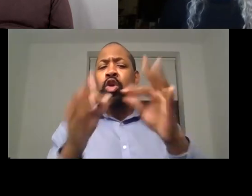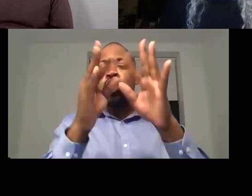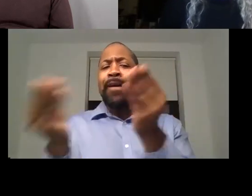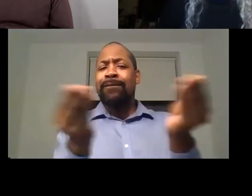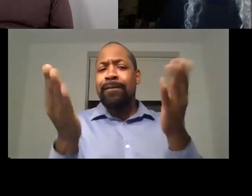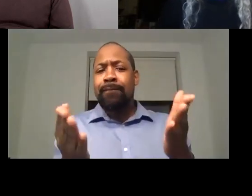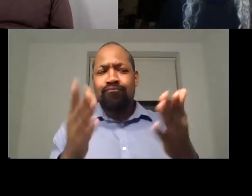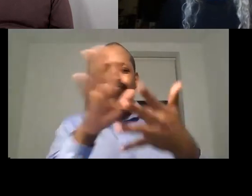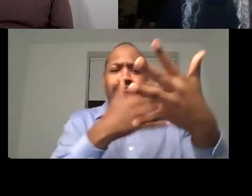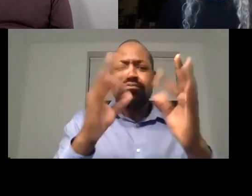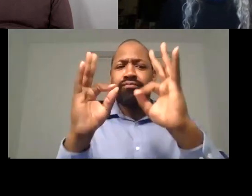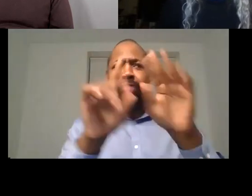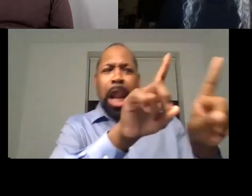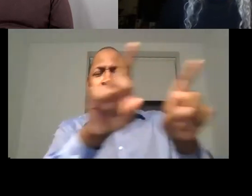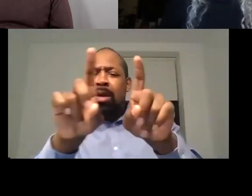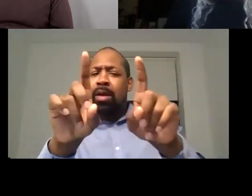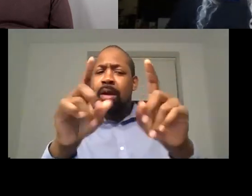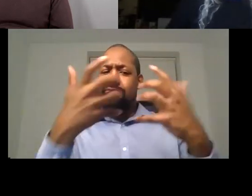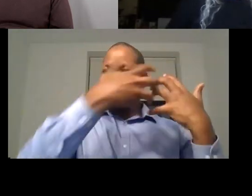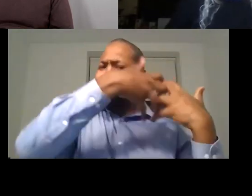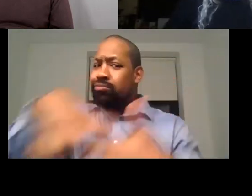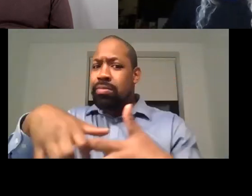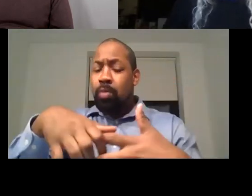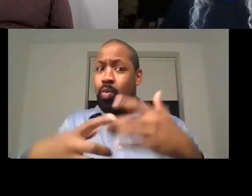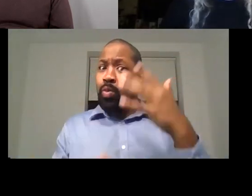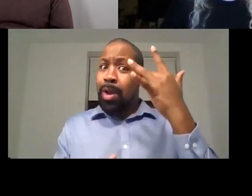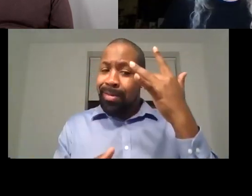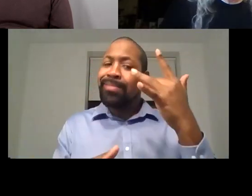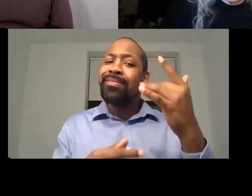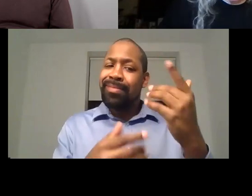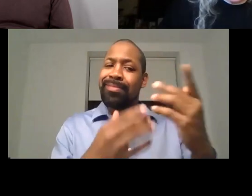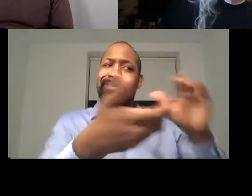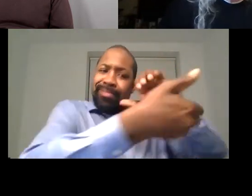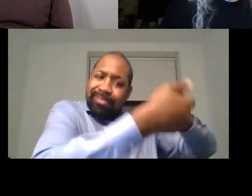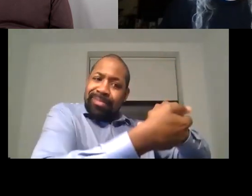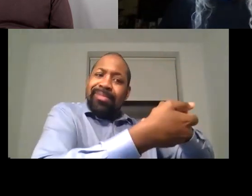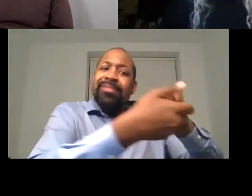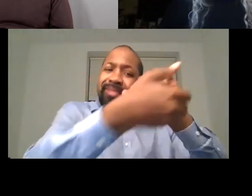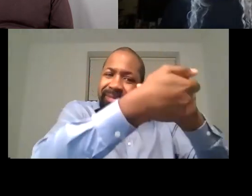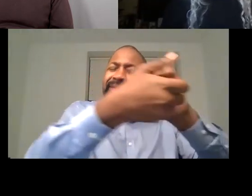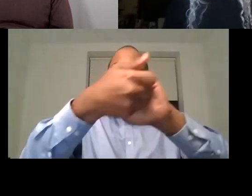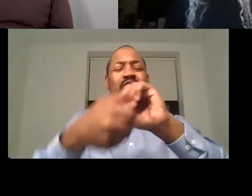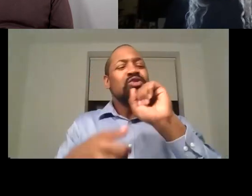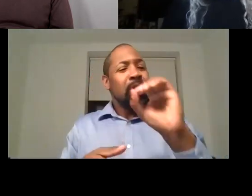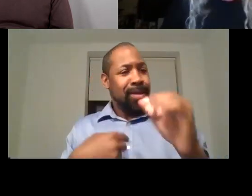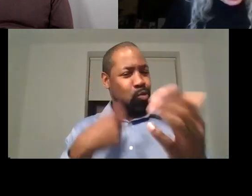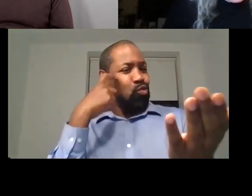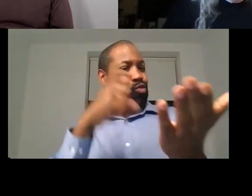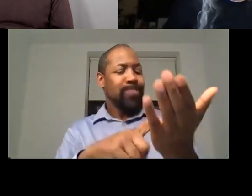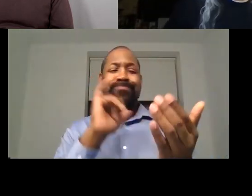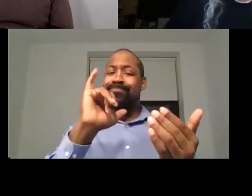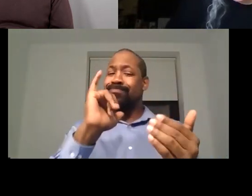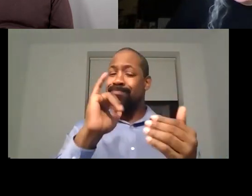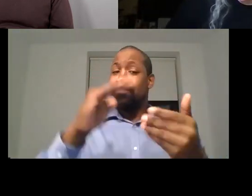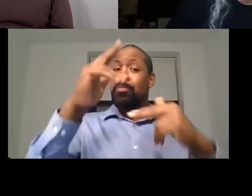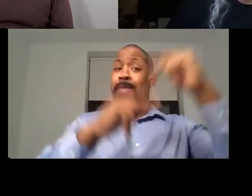coordinate interpreters for an ongoing meeting and to facilitate making sure that interpreters are available. And that's because of partnership,